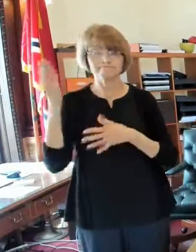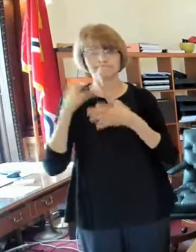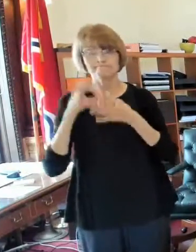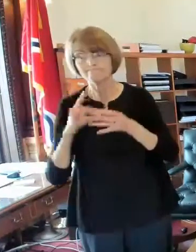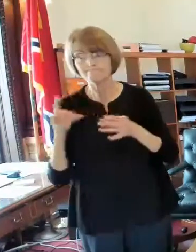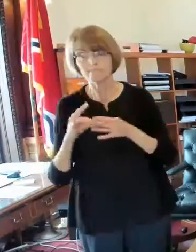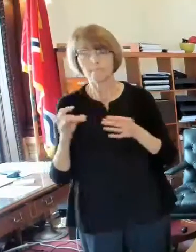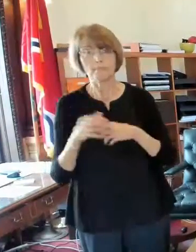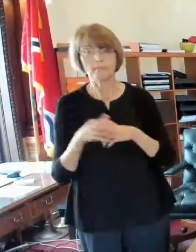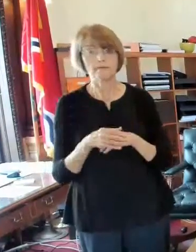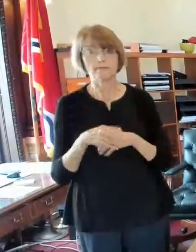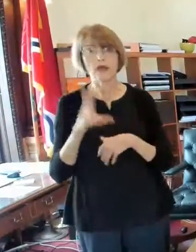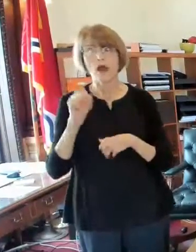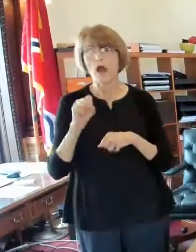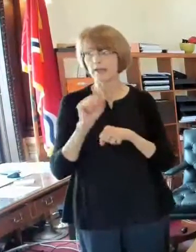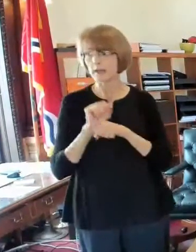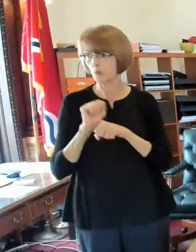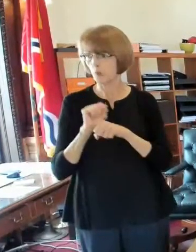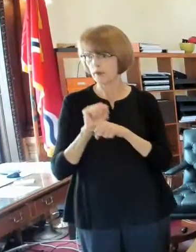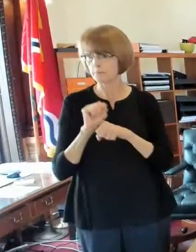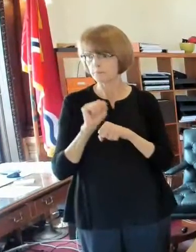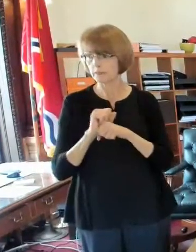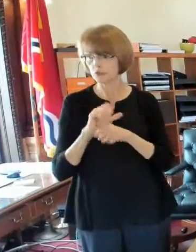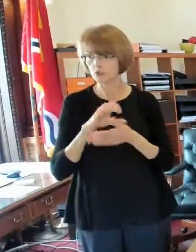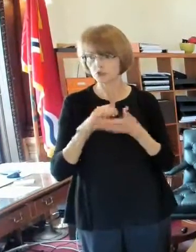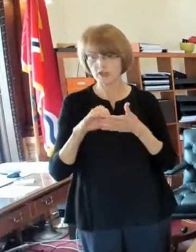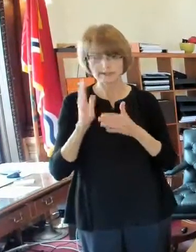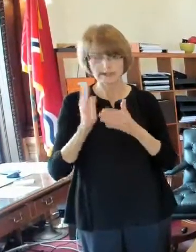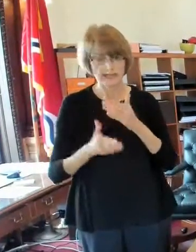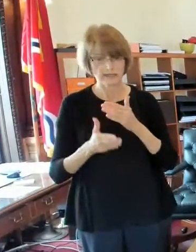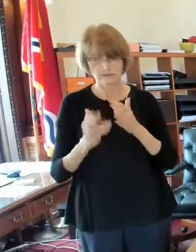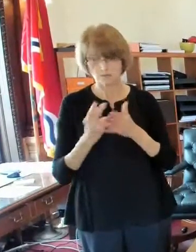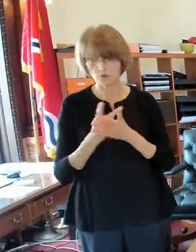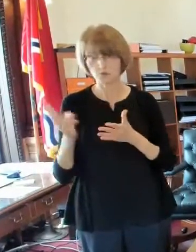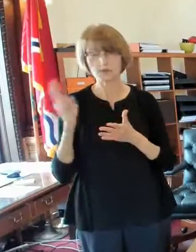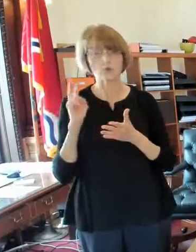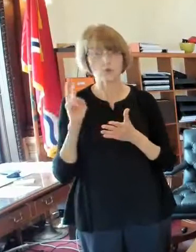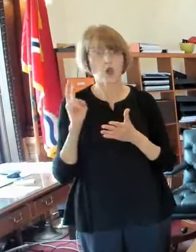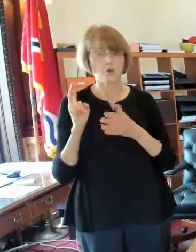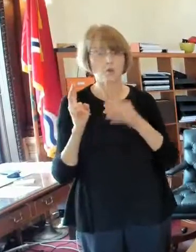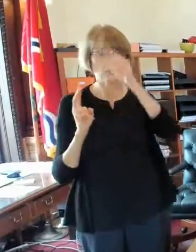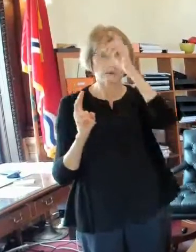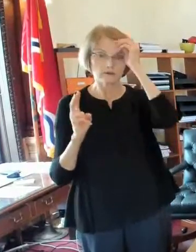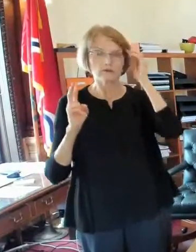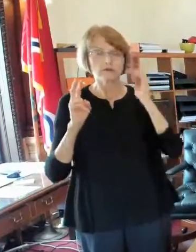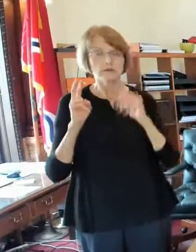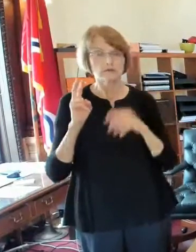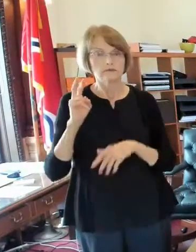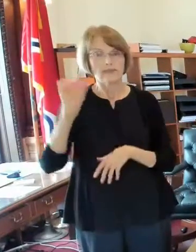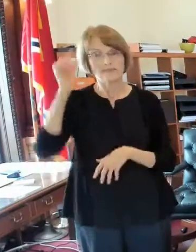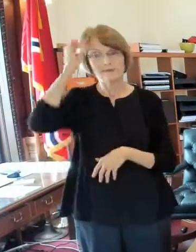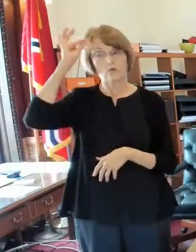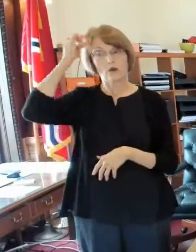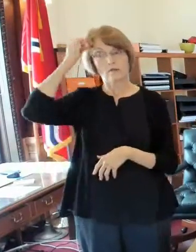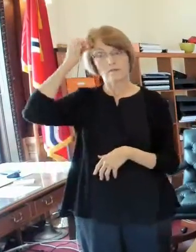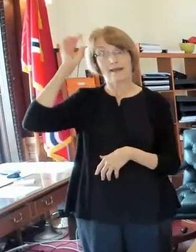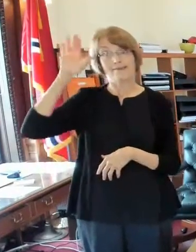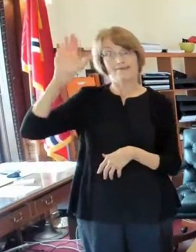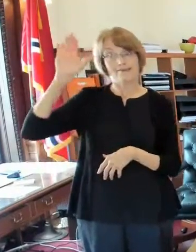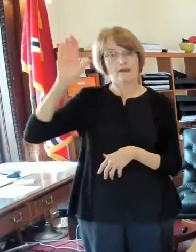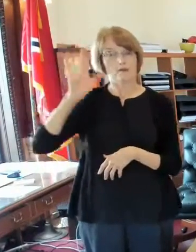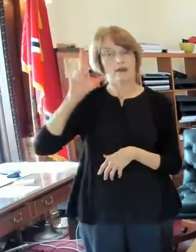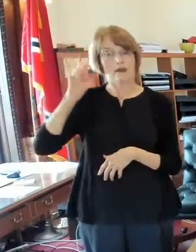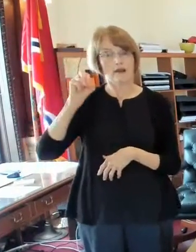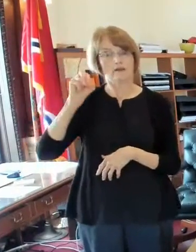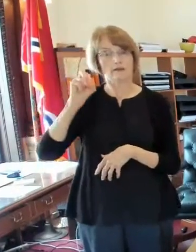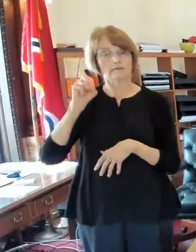unemployment ending, I guess it's been a week and a half ago now, maybe 2 weeks ago by now, that the federal unemployment ended. And of course, that's